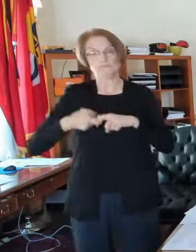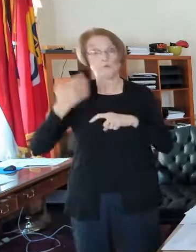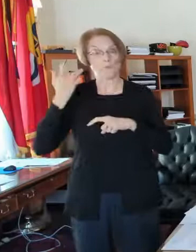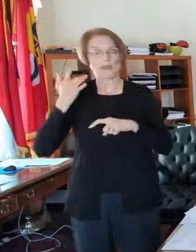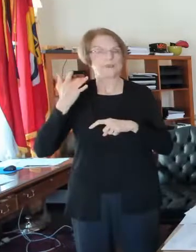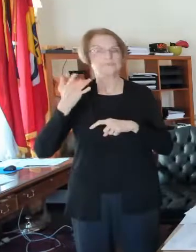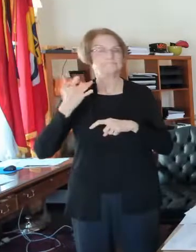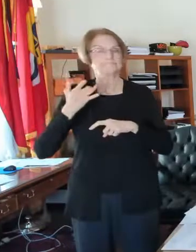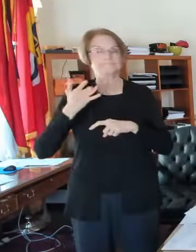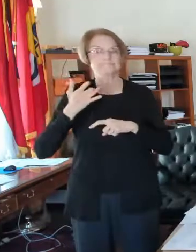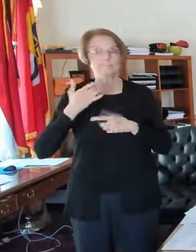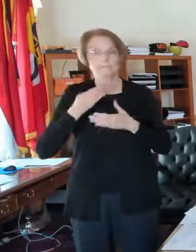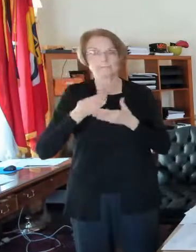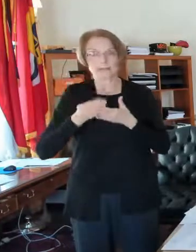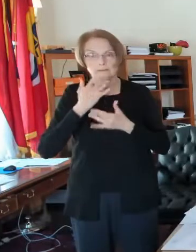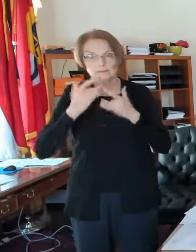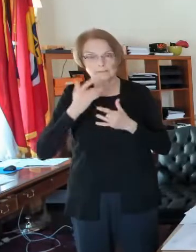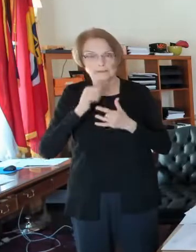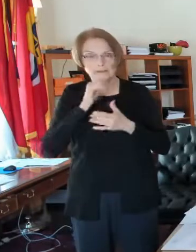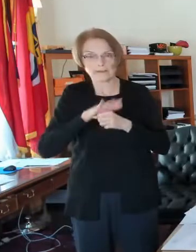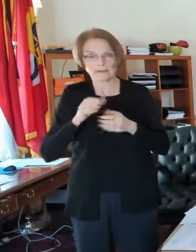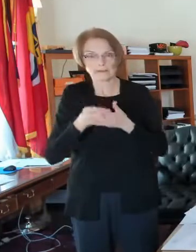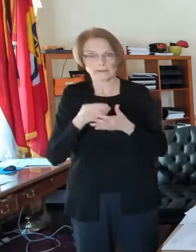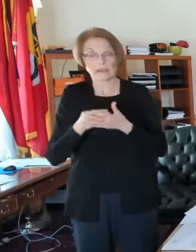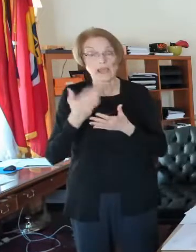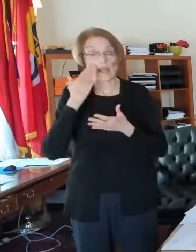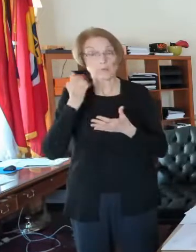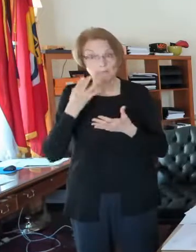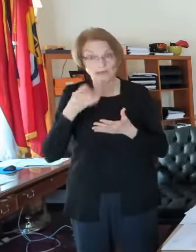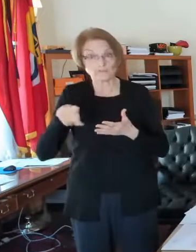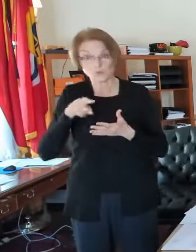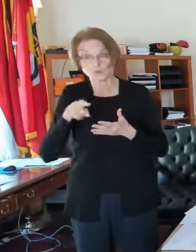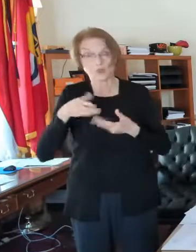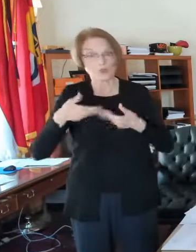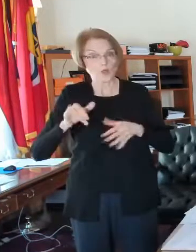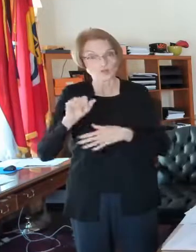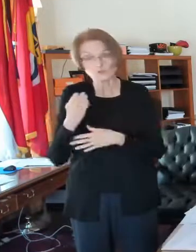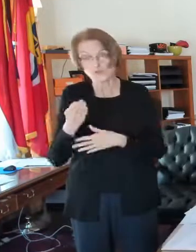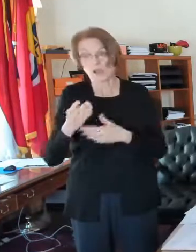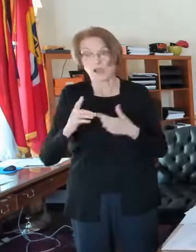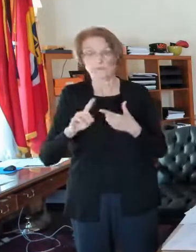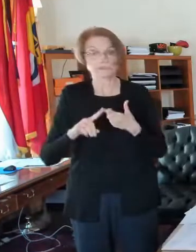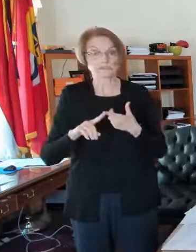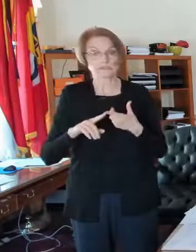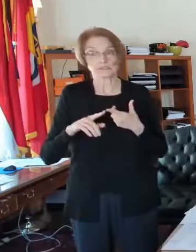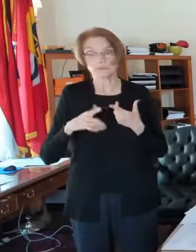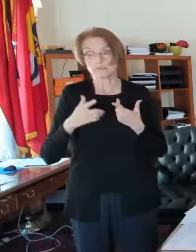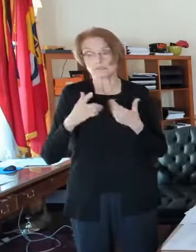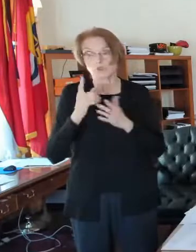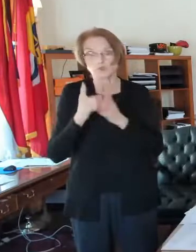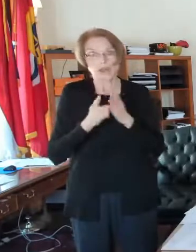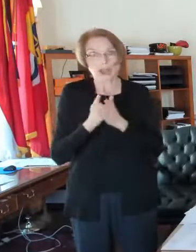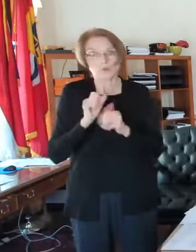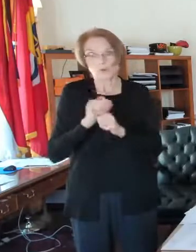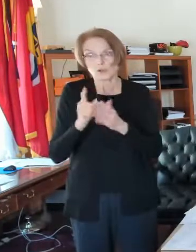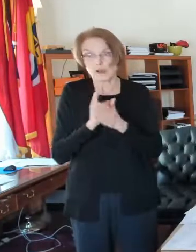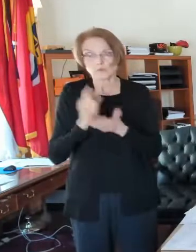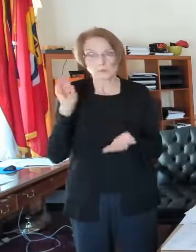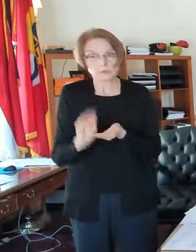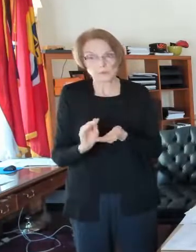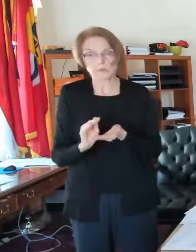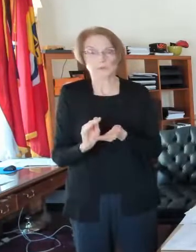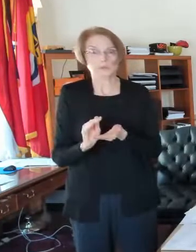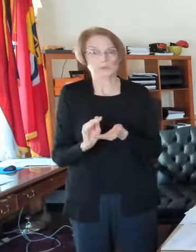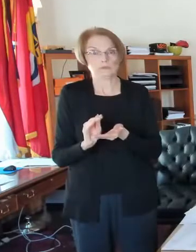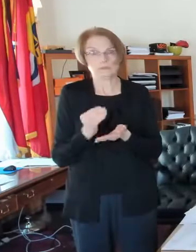revenue. So I know many of you have been impacted too. Many of you have lost your jobs. Many of you have had your hours reduced. And when